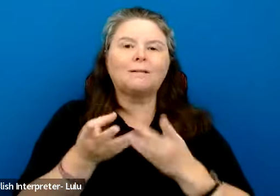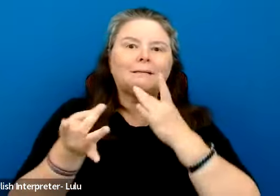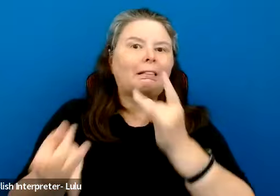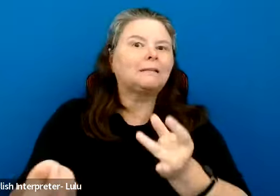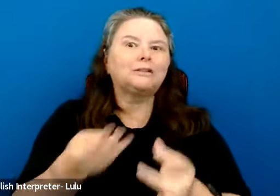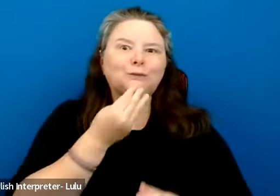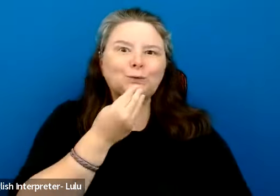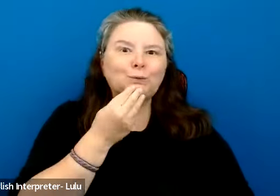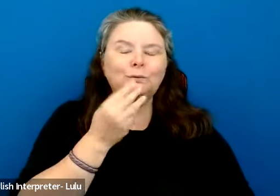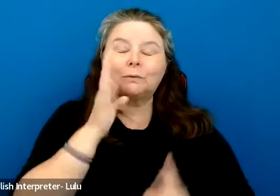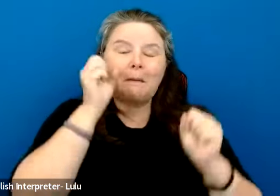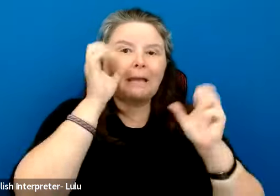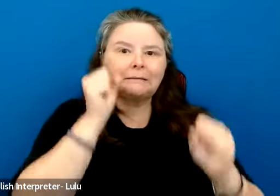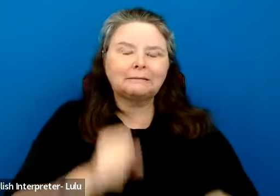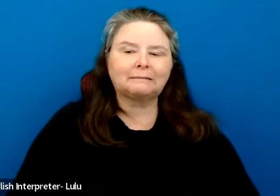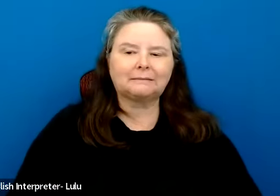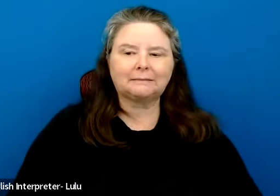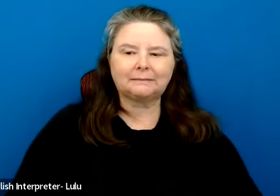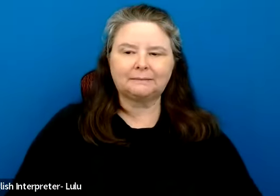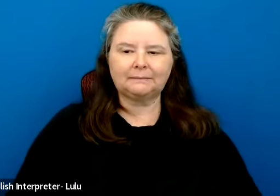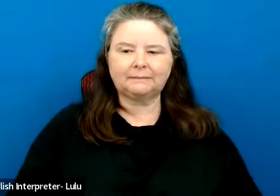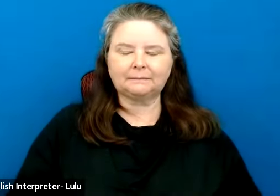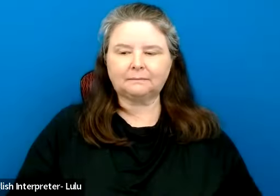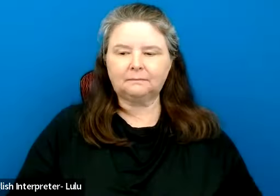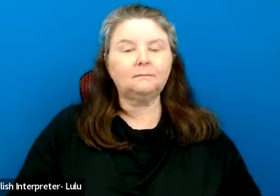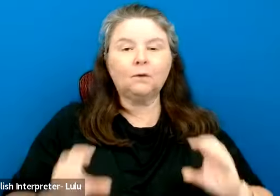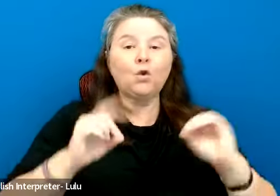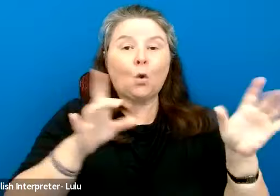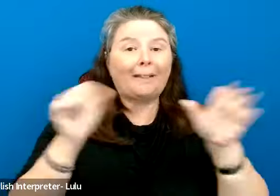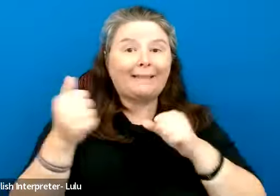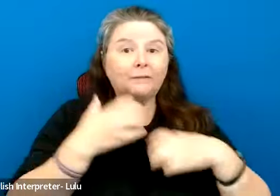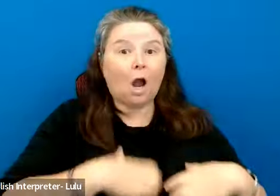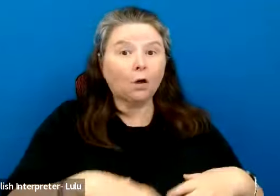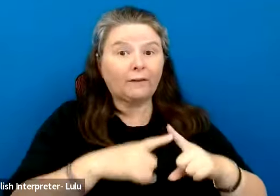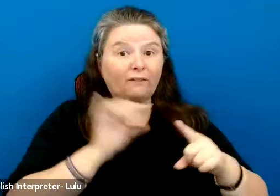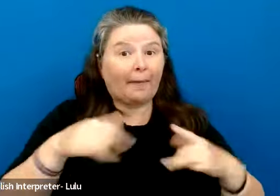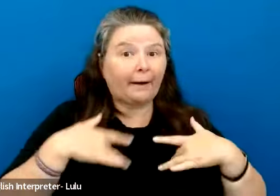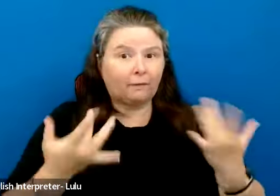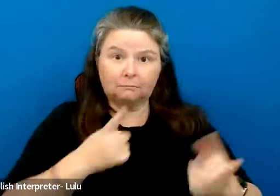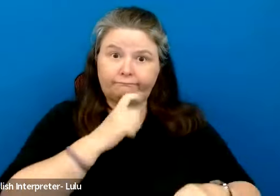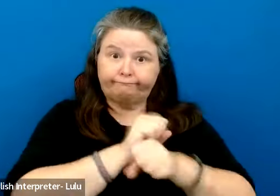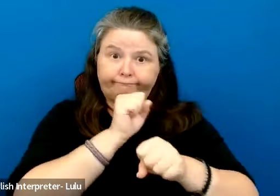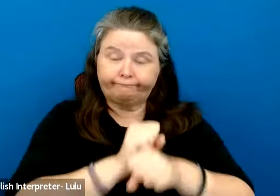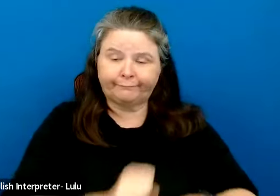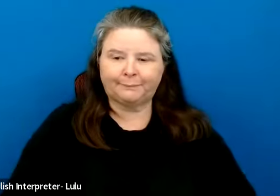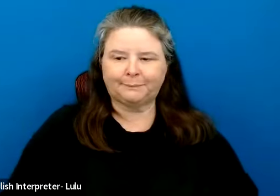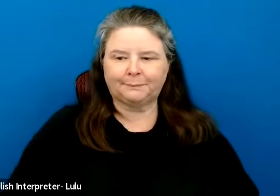food. It was amazing. Nobody leaves hungry from that event for sure.